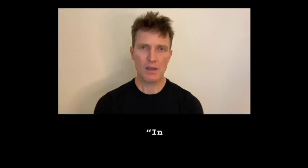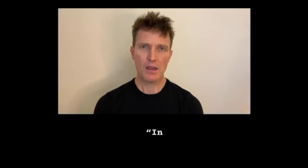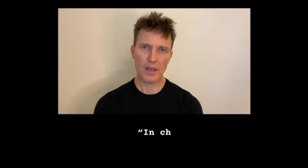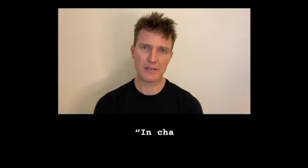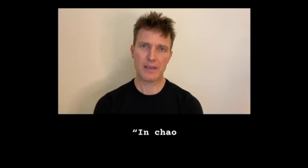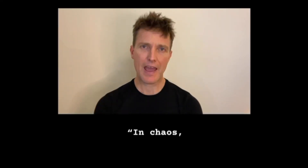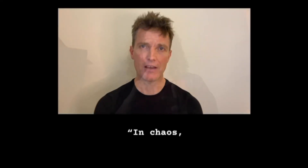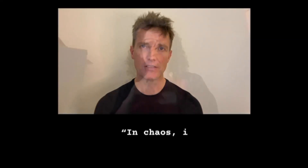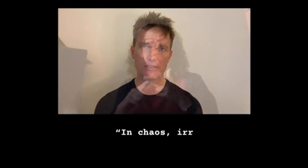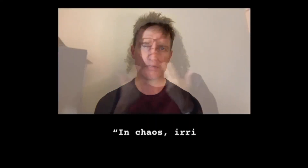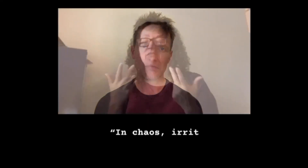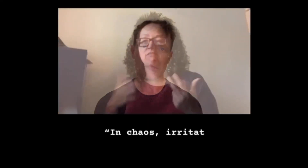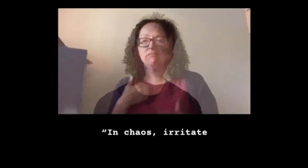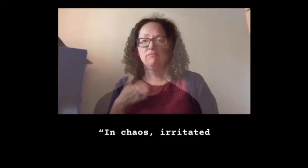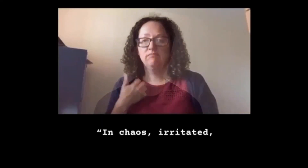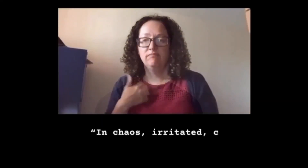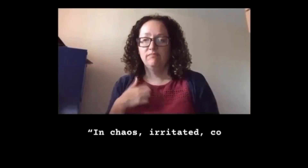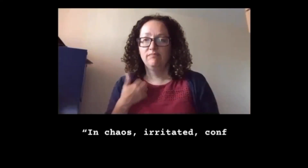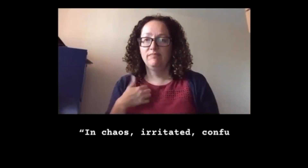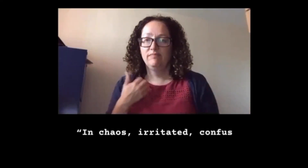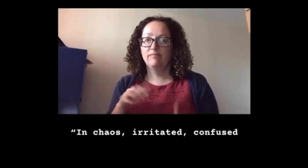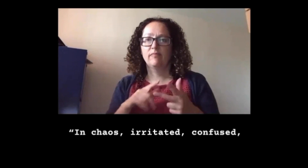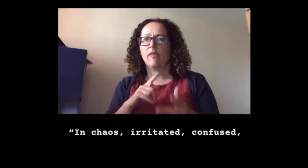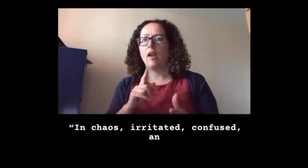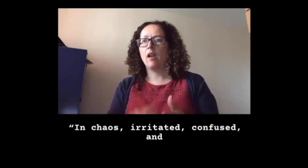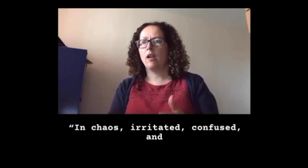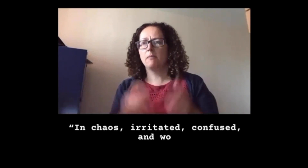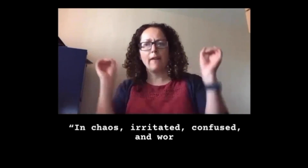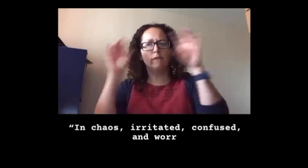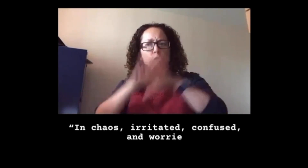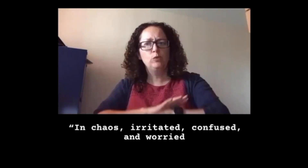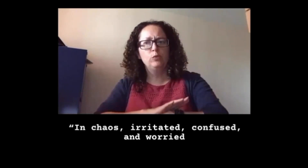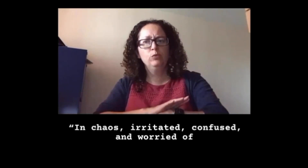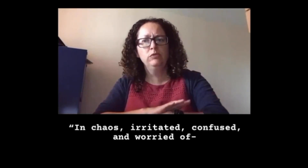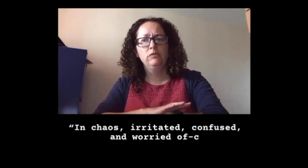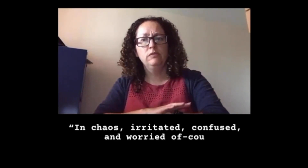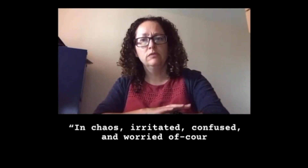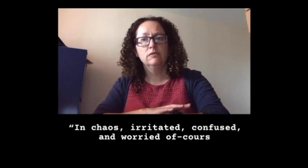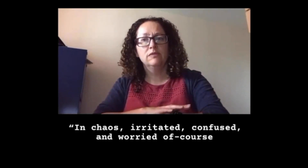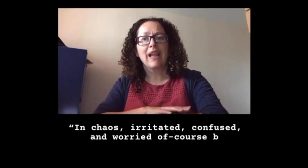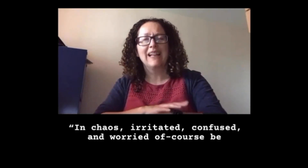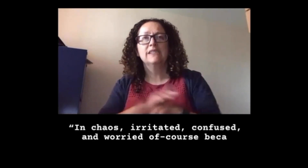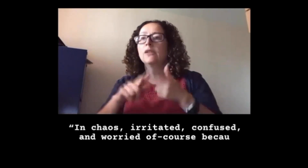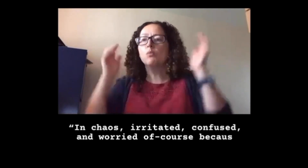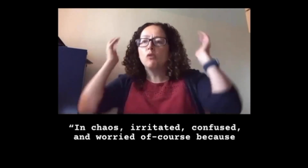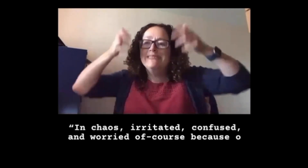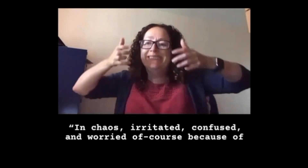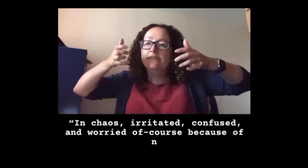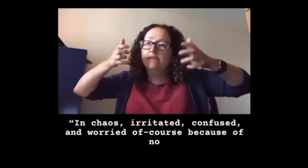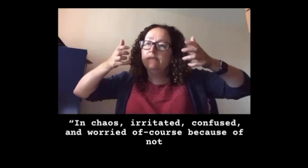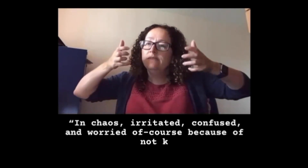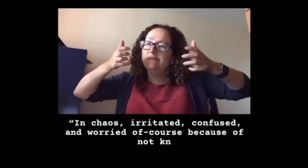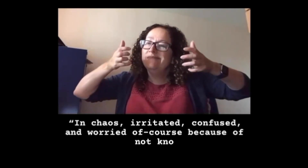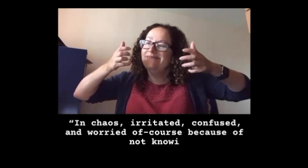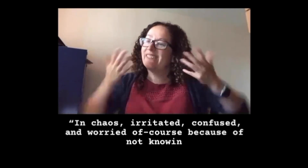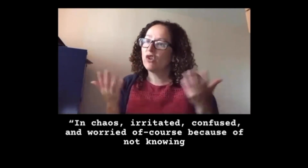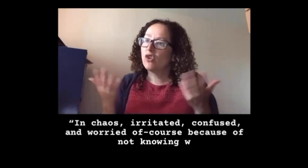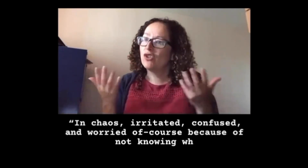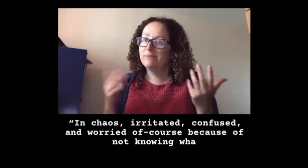In chaos, irritated, confused, and worried, of course, because of not knowing what's